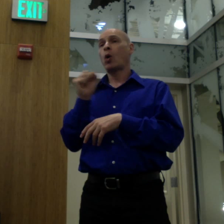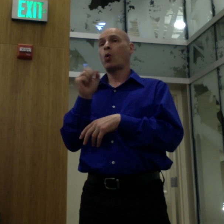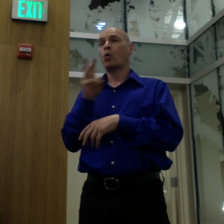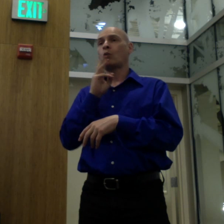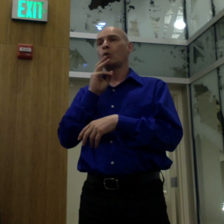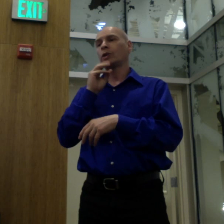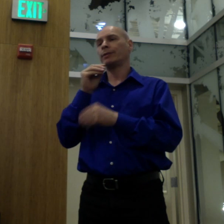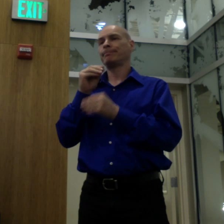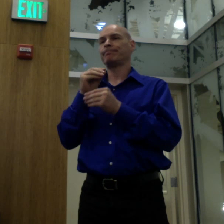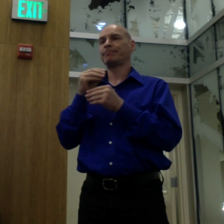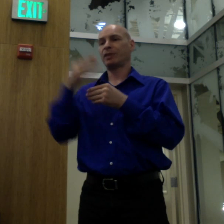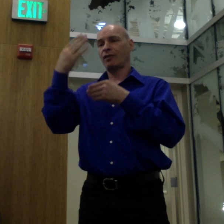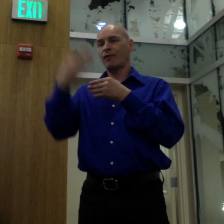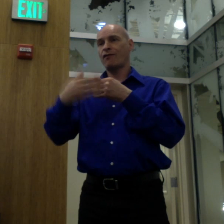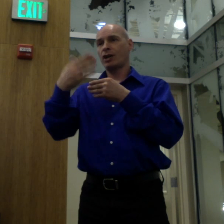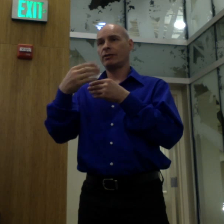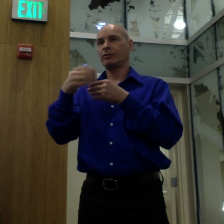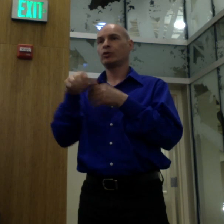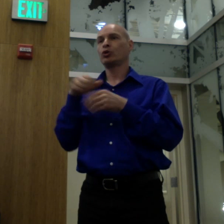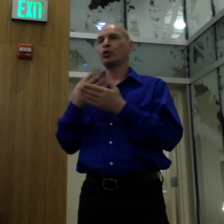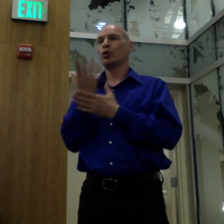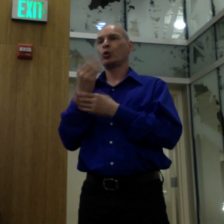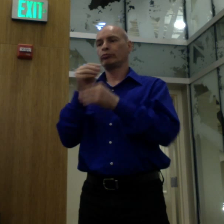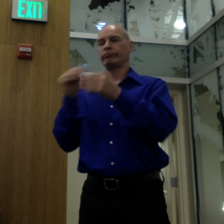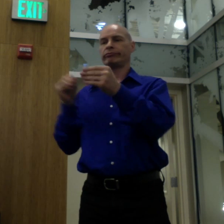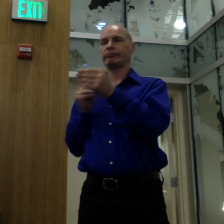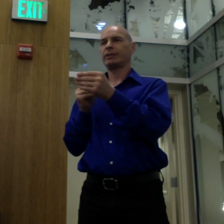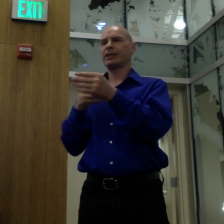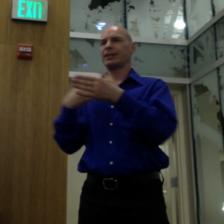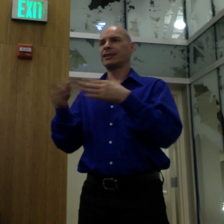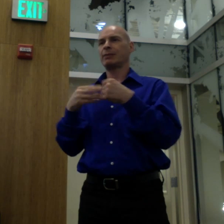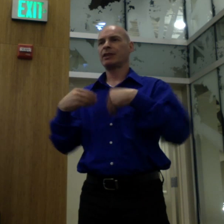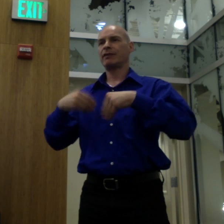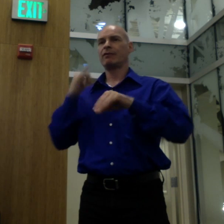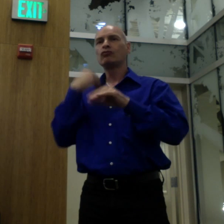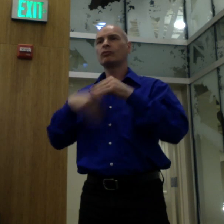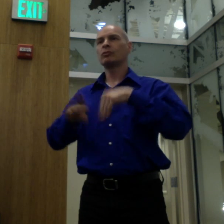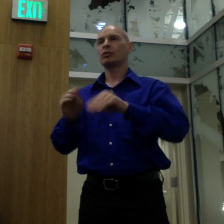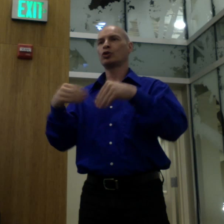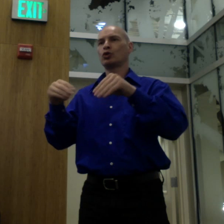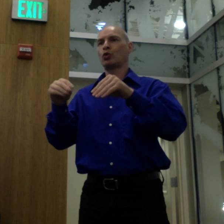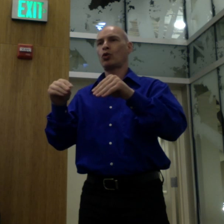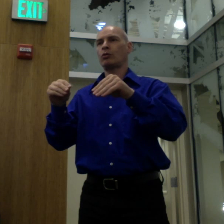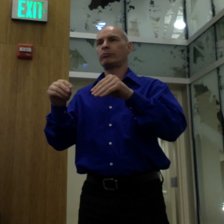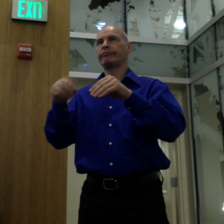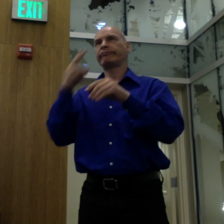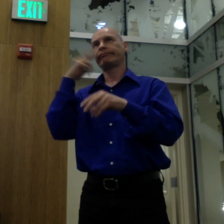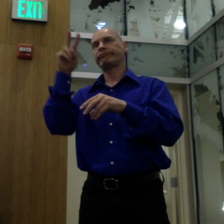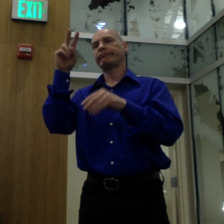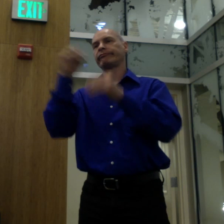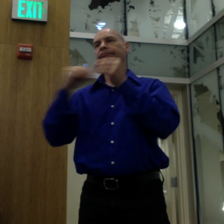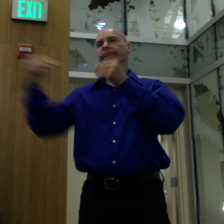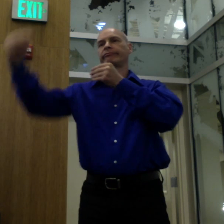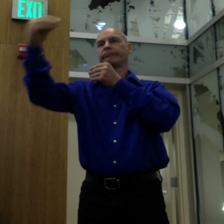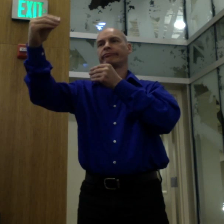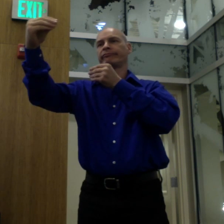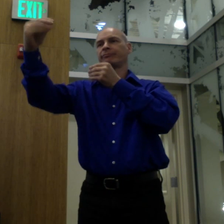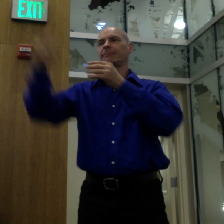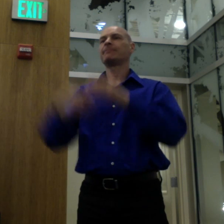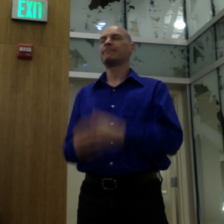back, just like they do on the store shelves. Okay? If you're going to be purifying, if you're going to be cleaning, if you're going to